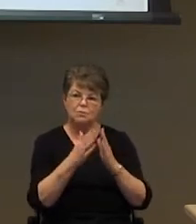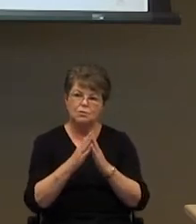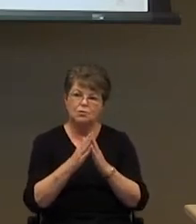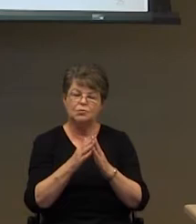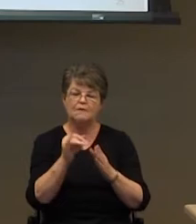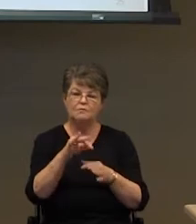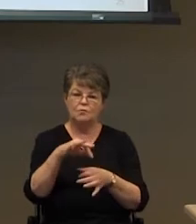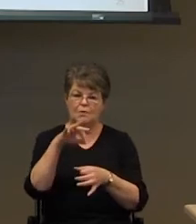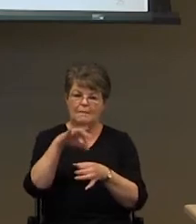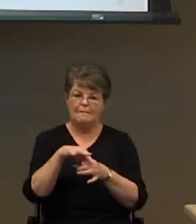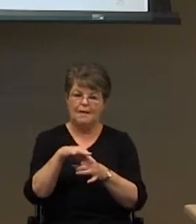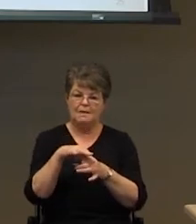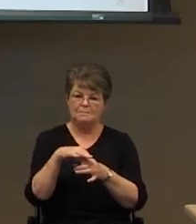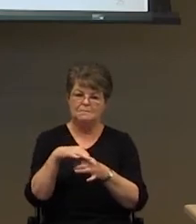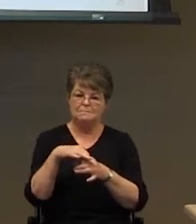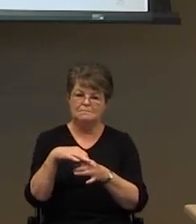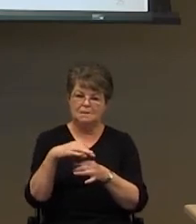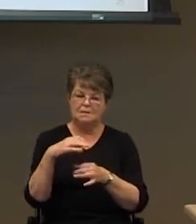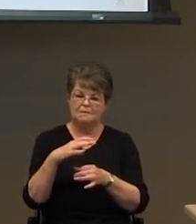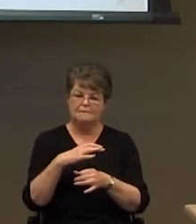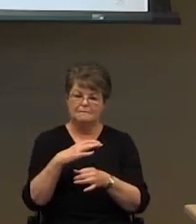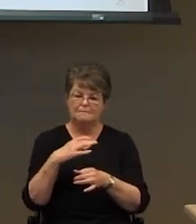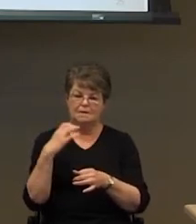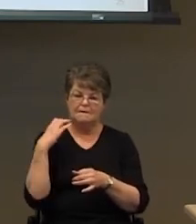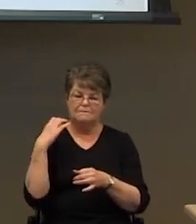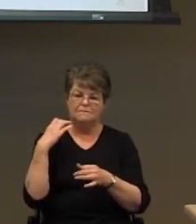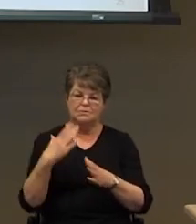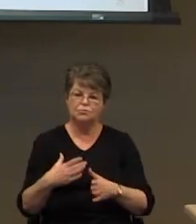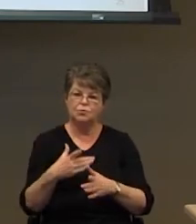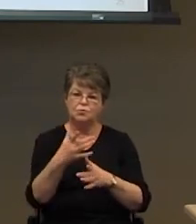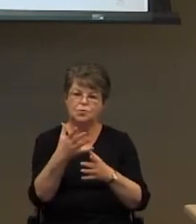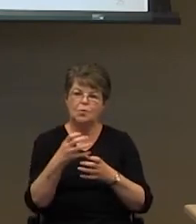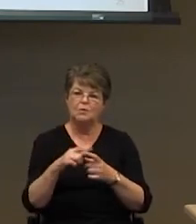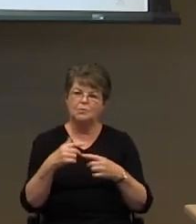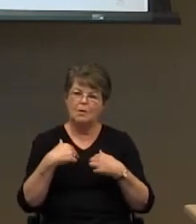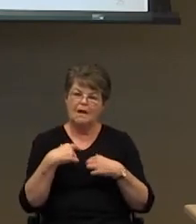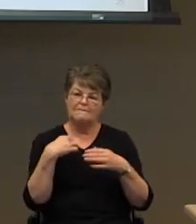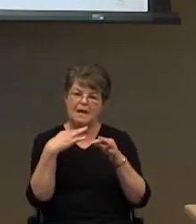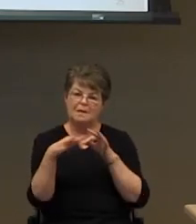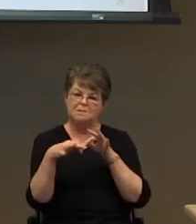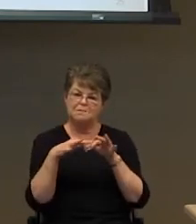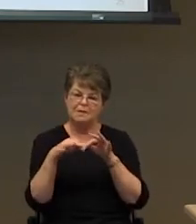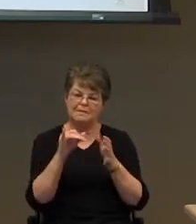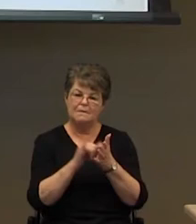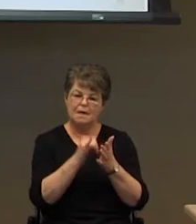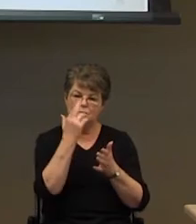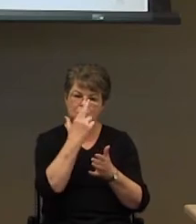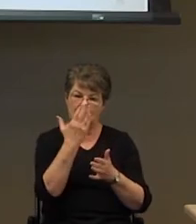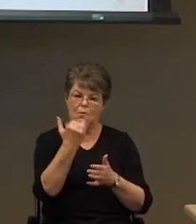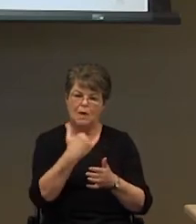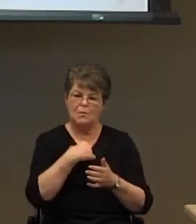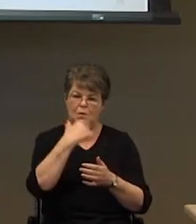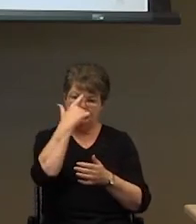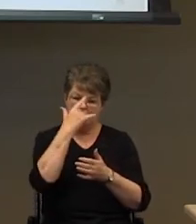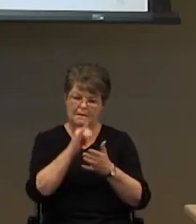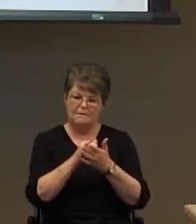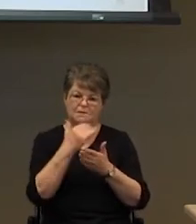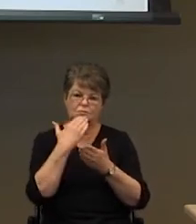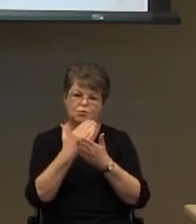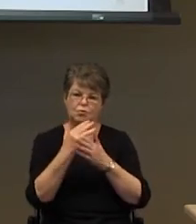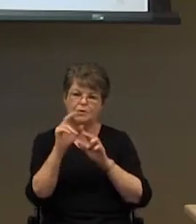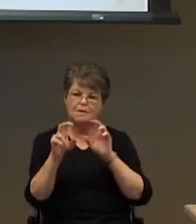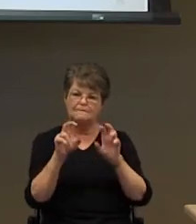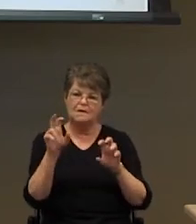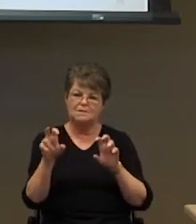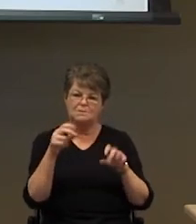have constituents that want to understand how you're using their resources, you want to have an explanation to say, this is the reason why we think this is a good investment for us.